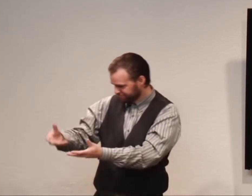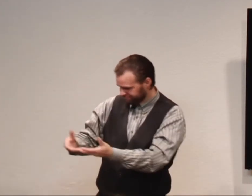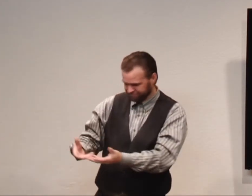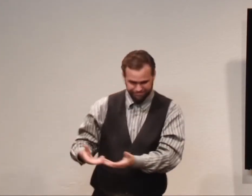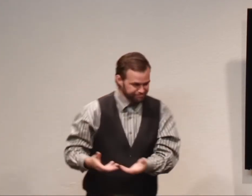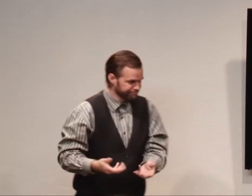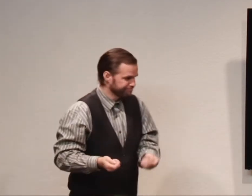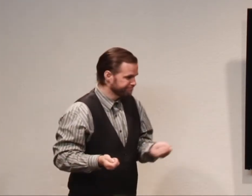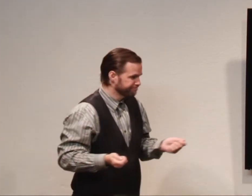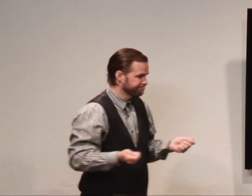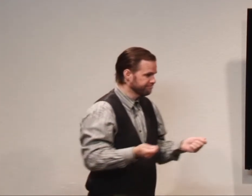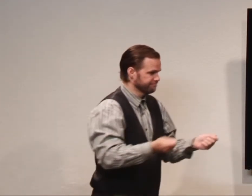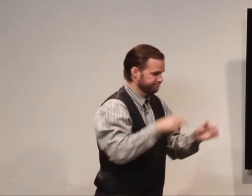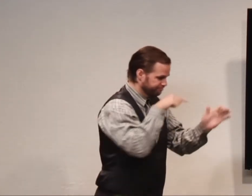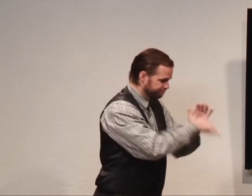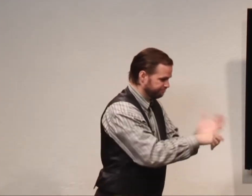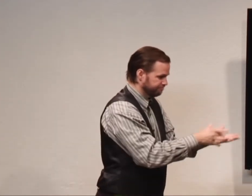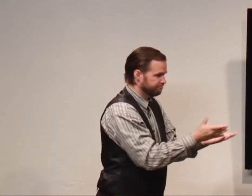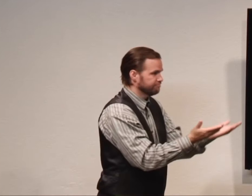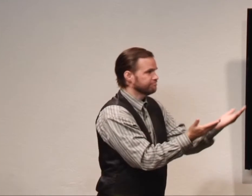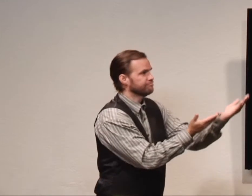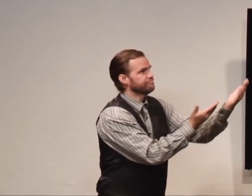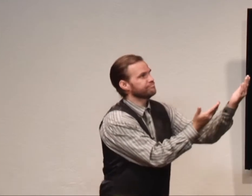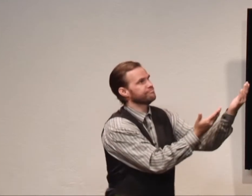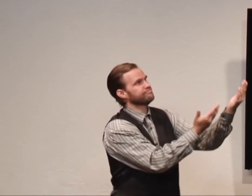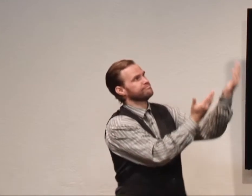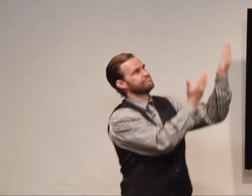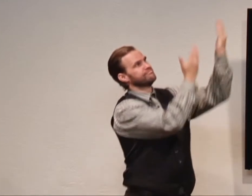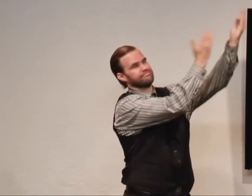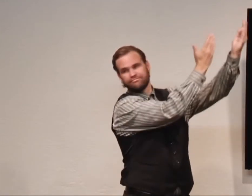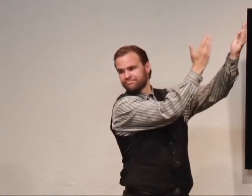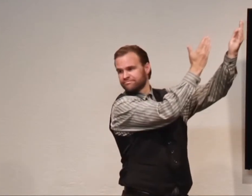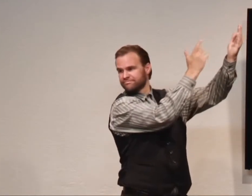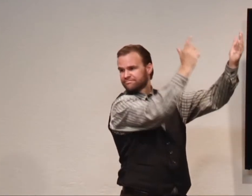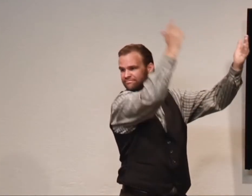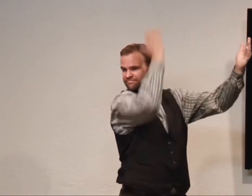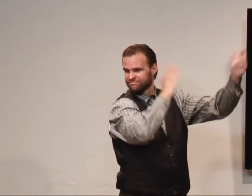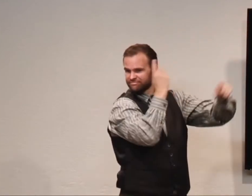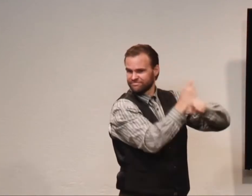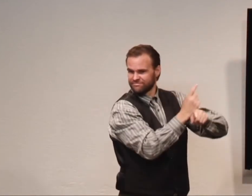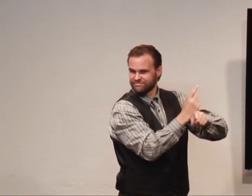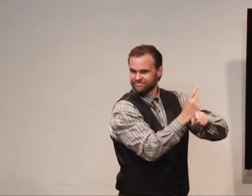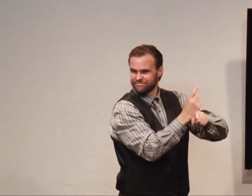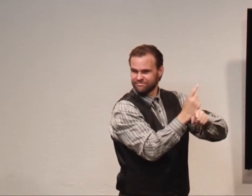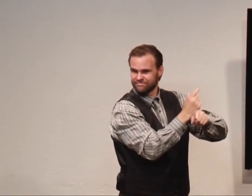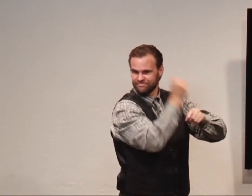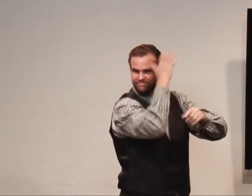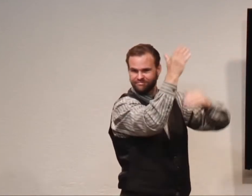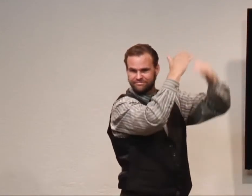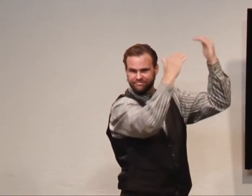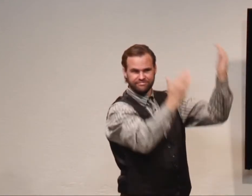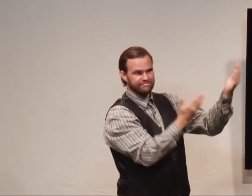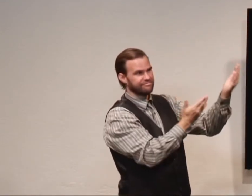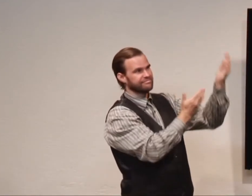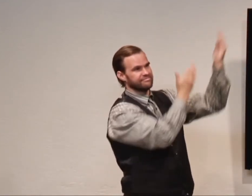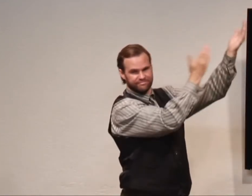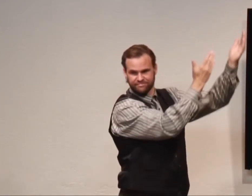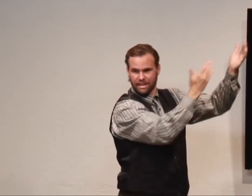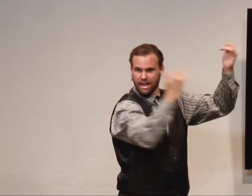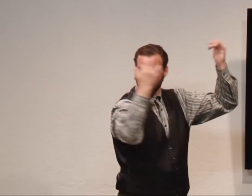You know, in the Old Testament, the priest would sacrifice the animal to make that offering to